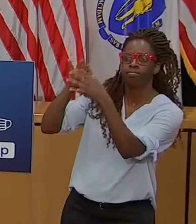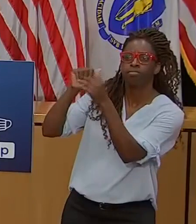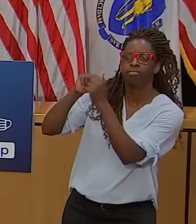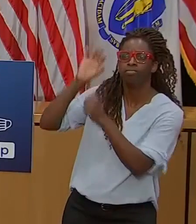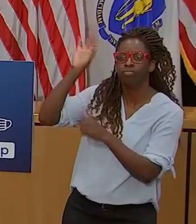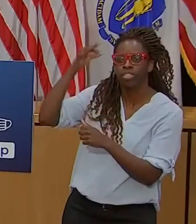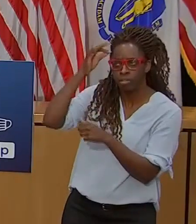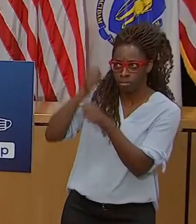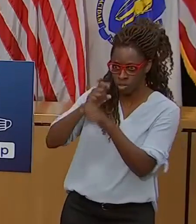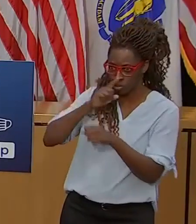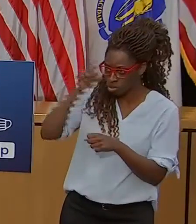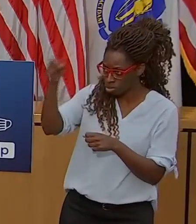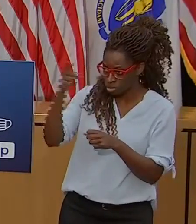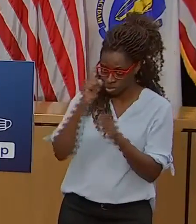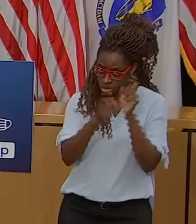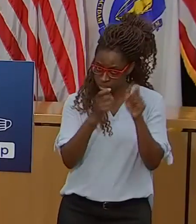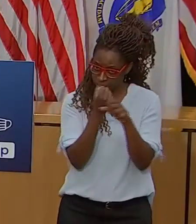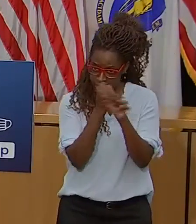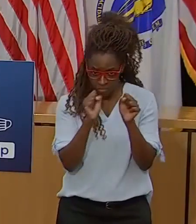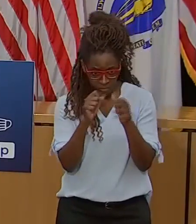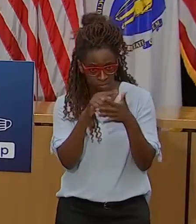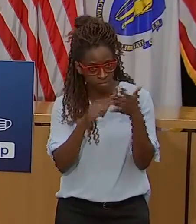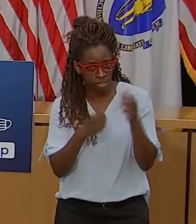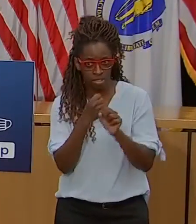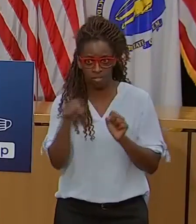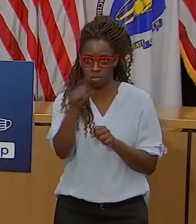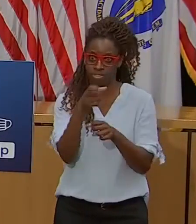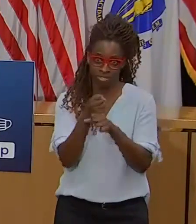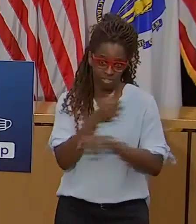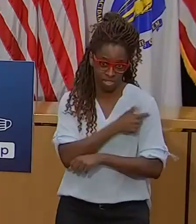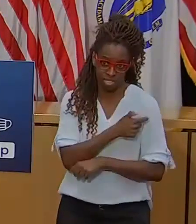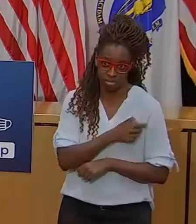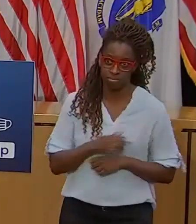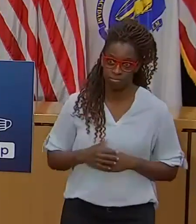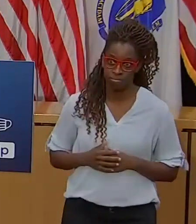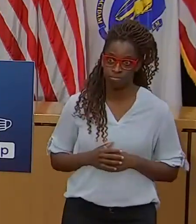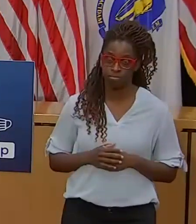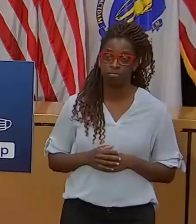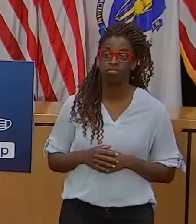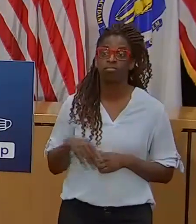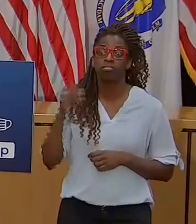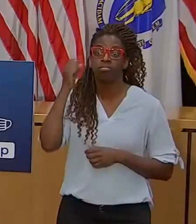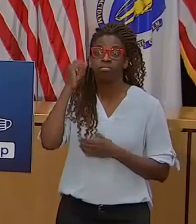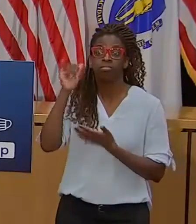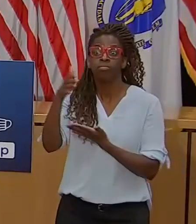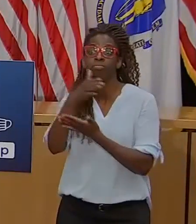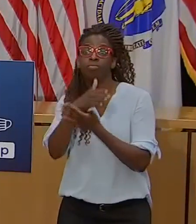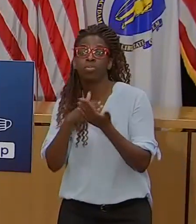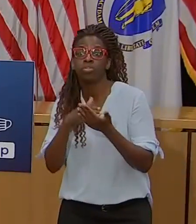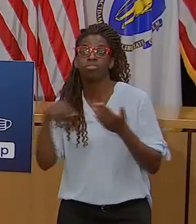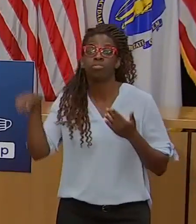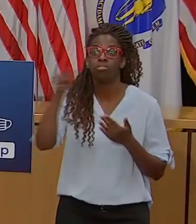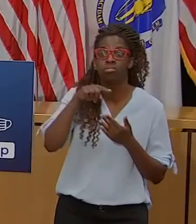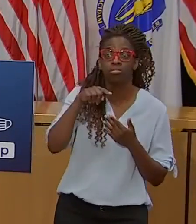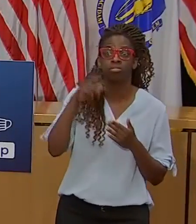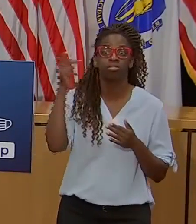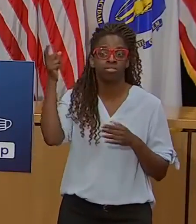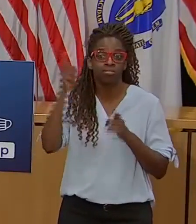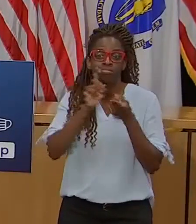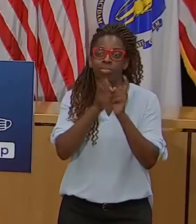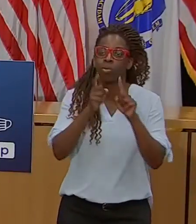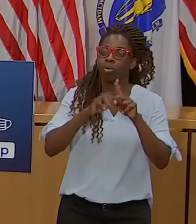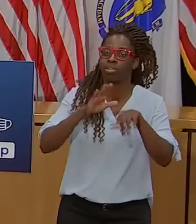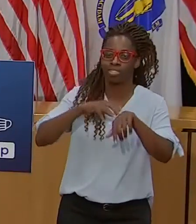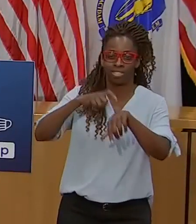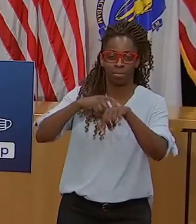distribution of these vaccines, but there are some elements of this process that will evolve over time, like how many other